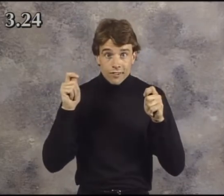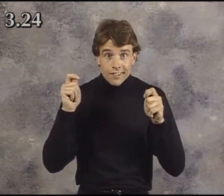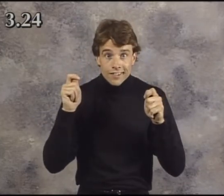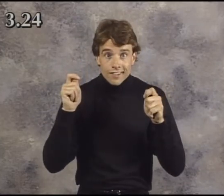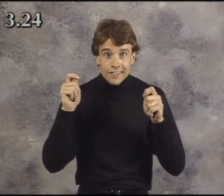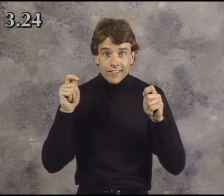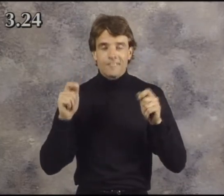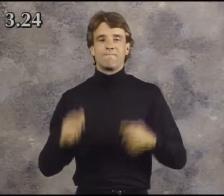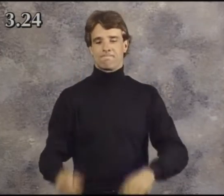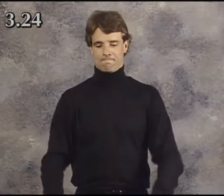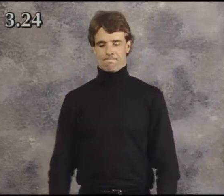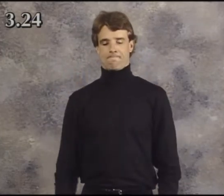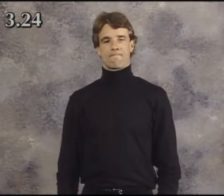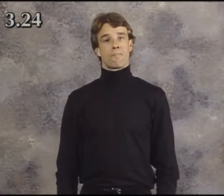expressions.